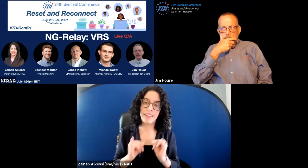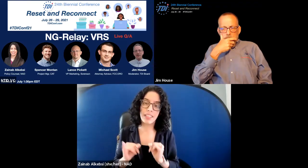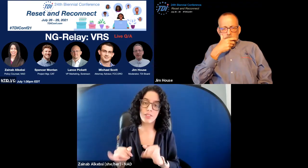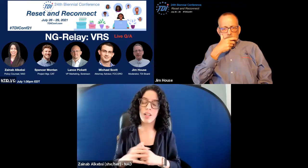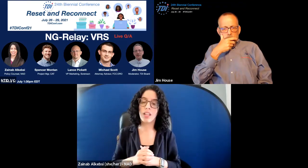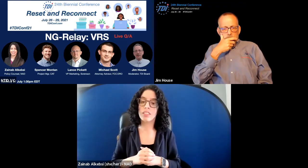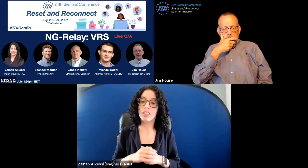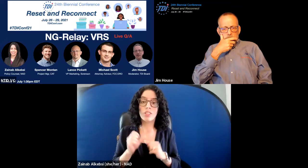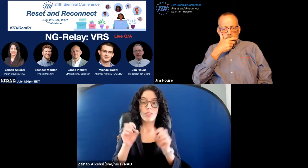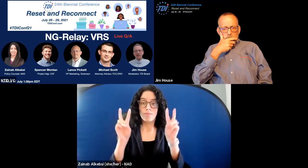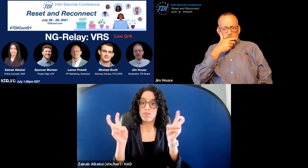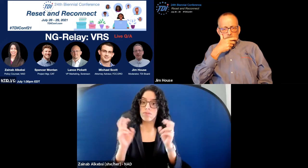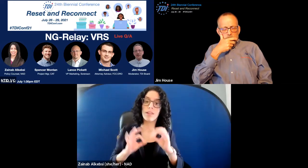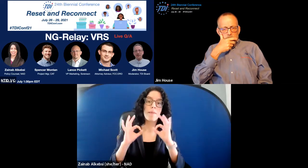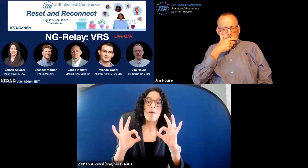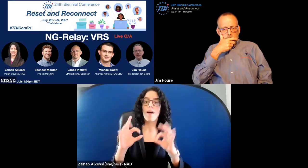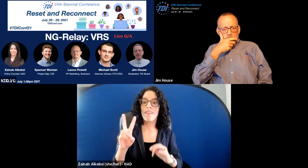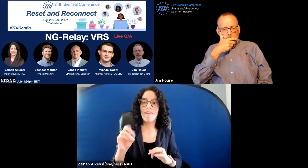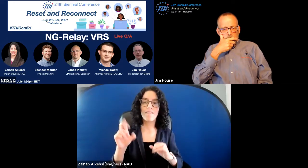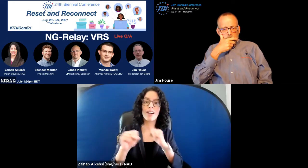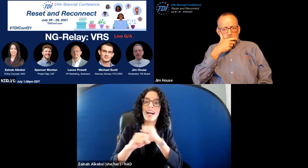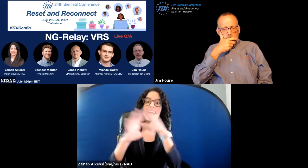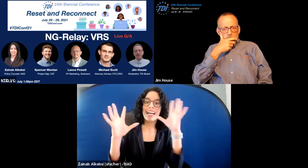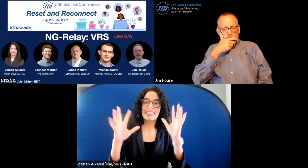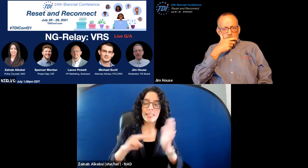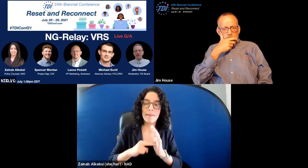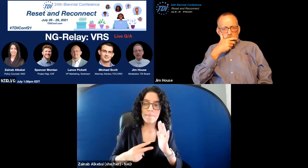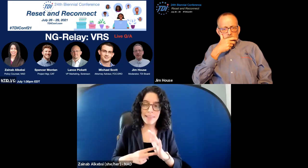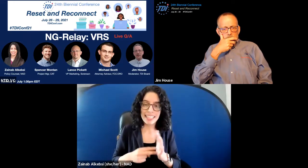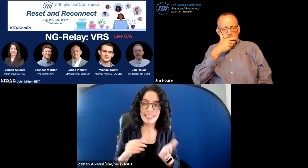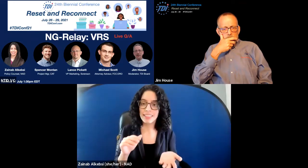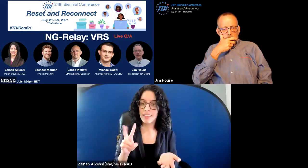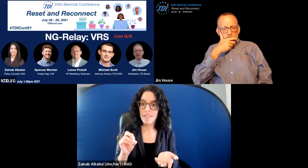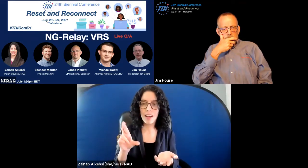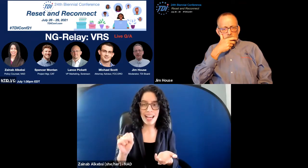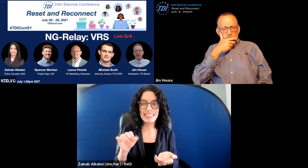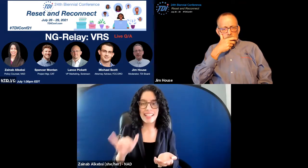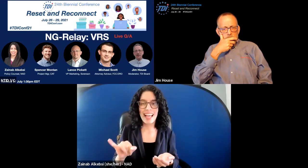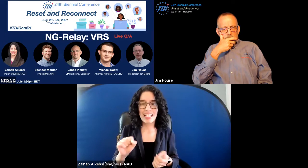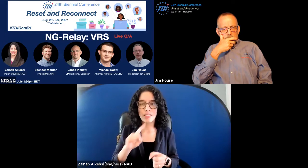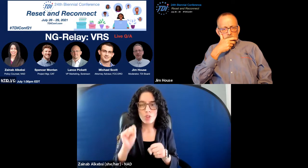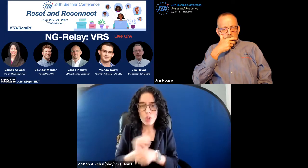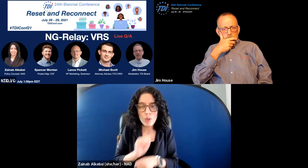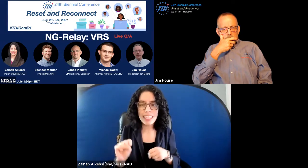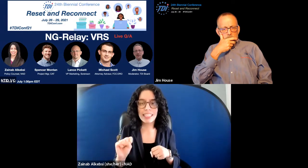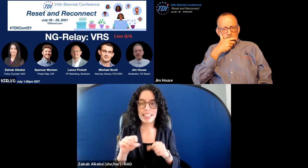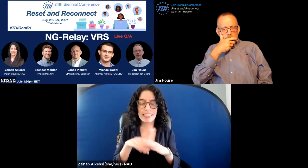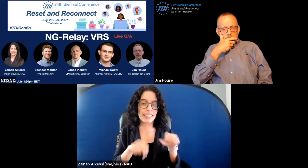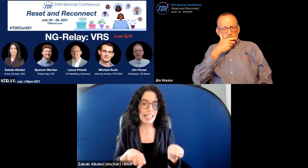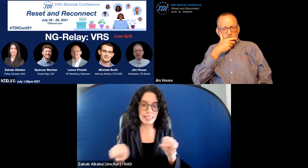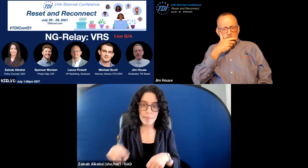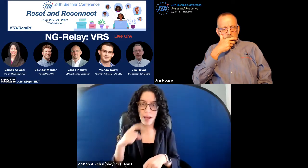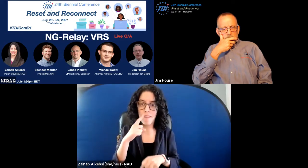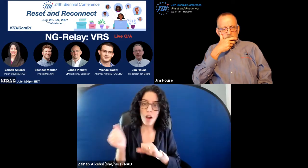deaf plus individuals. So a perfect VRS means VRS that